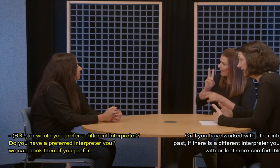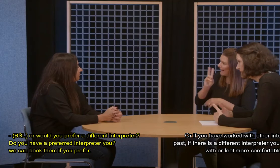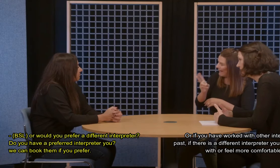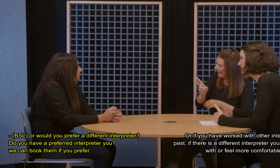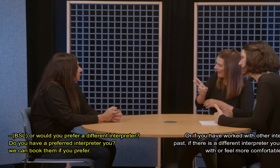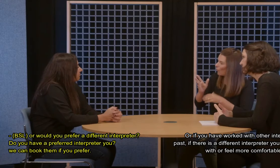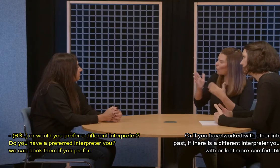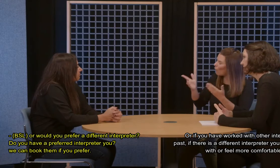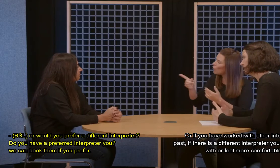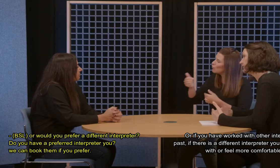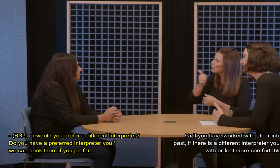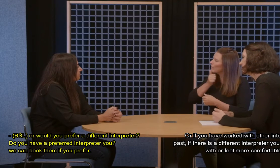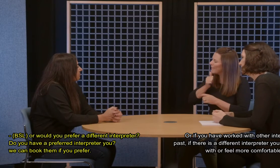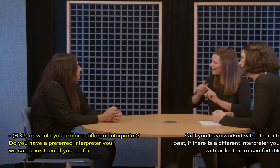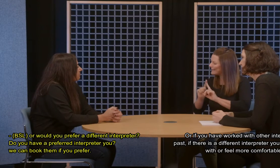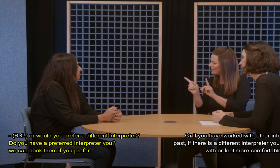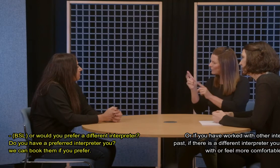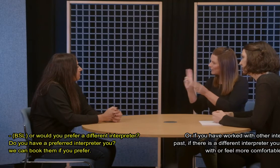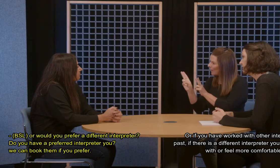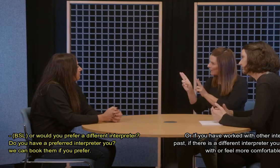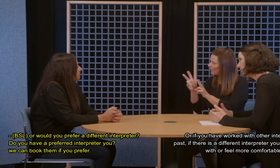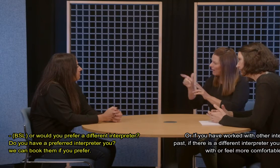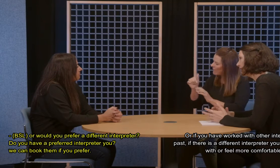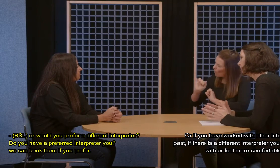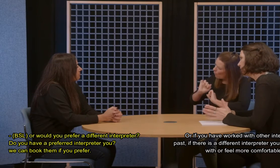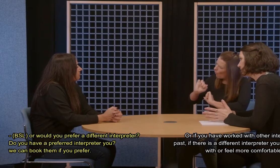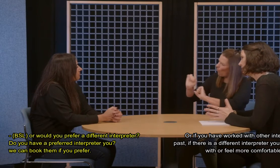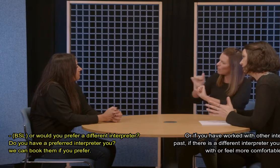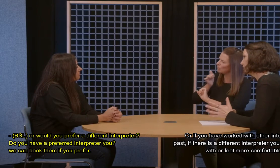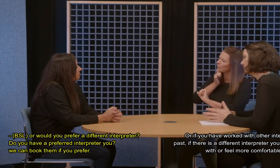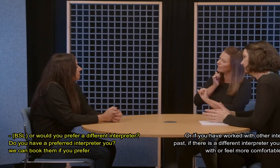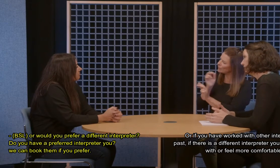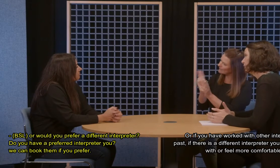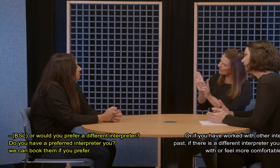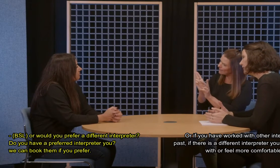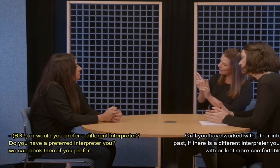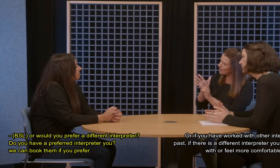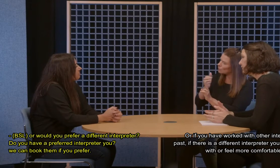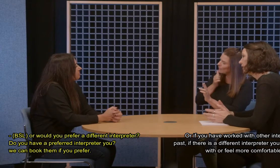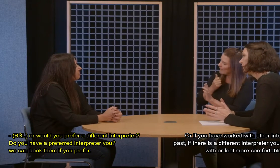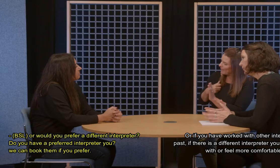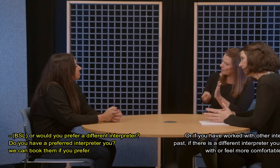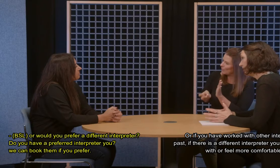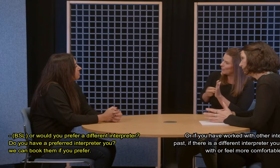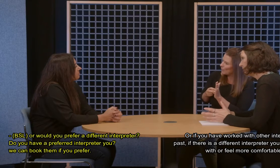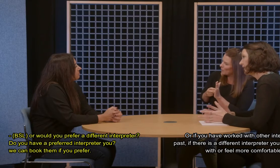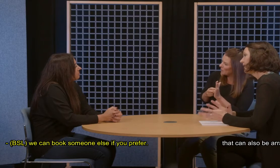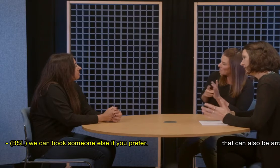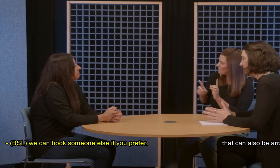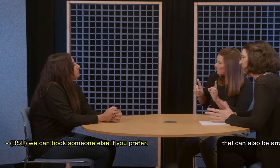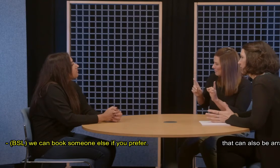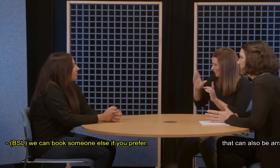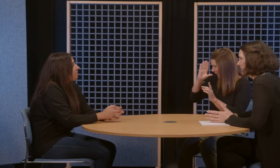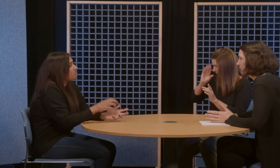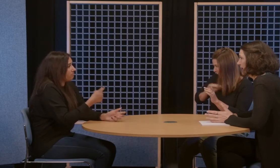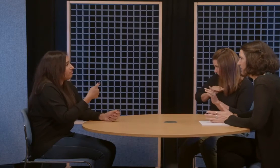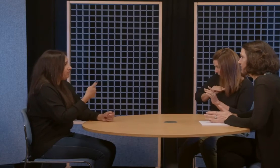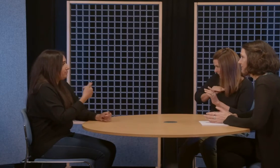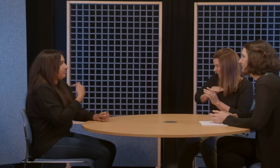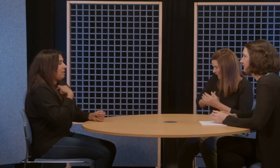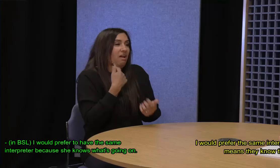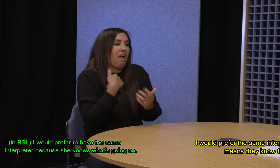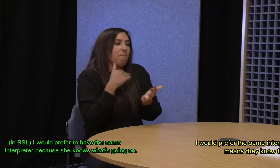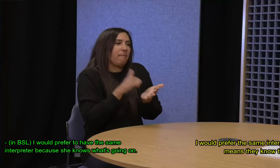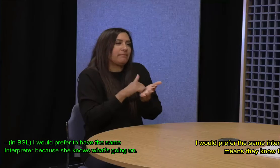past, if there is an interpreter, a different interpreter that you would prefer to work with, that you would feel more comfortable working with, then that can also be